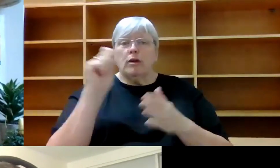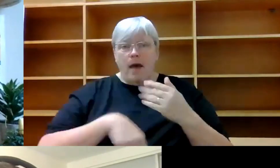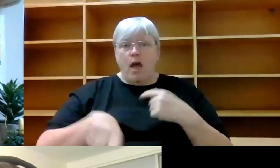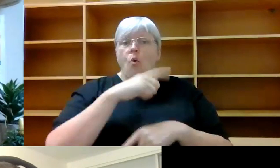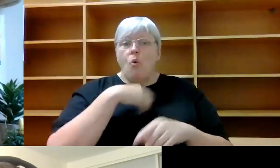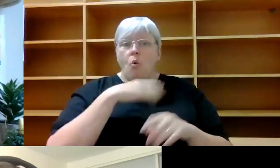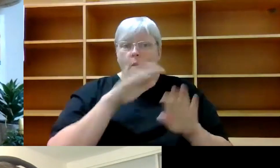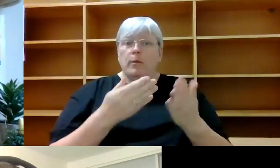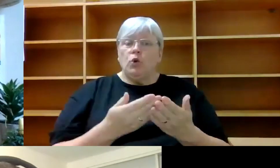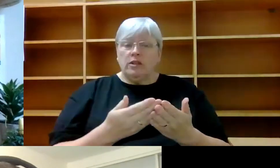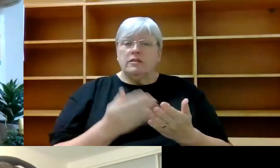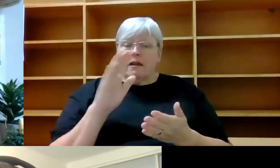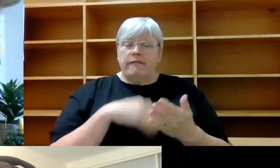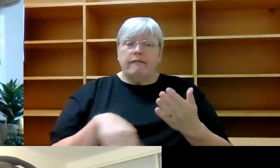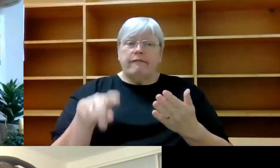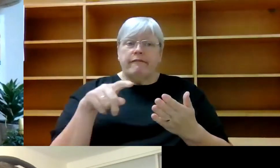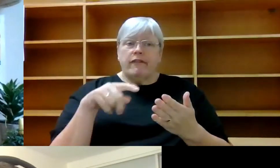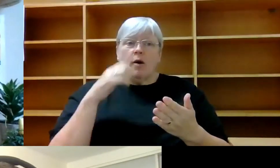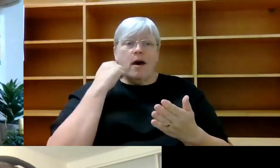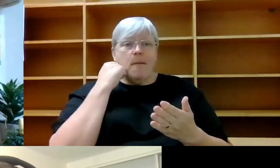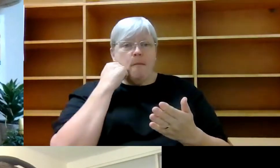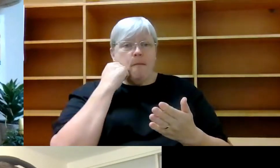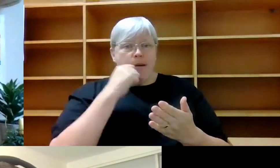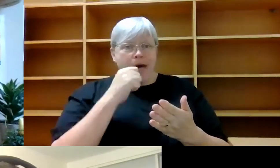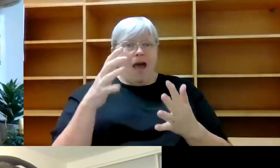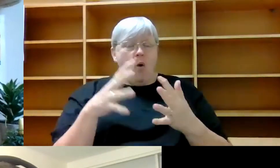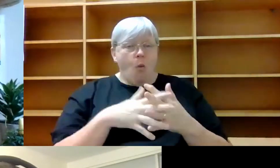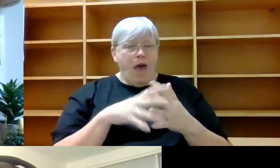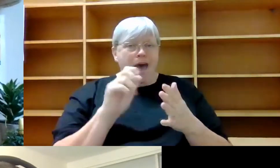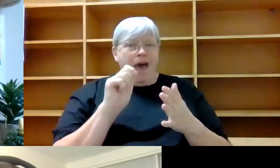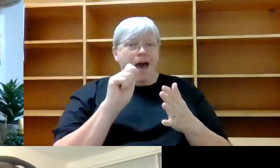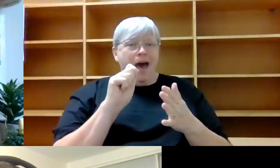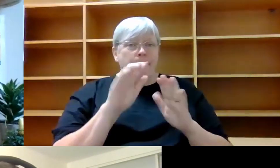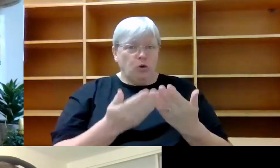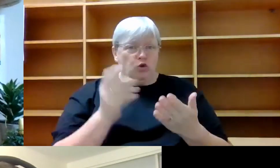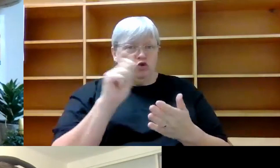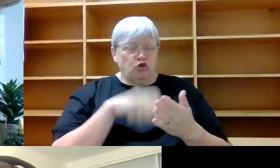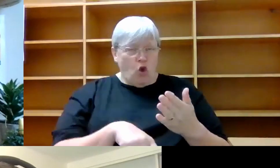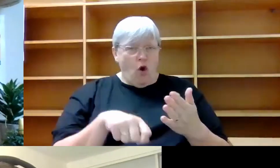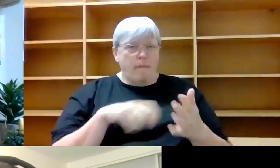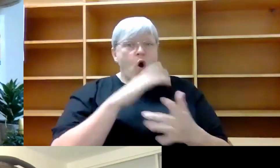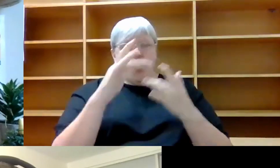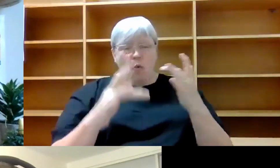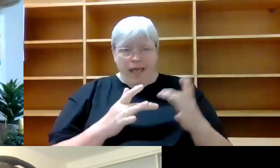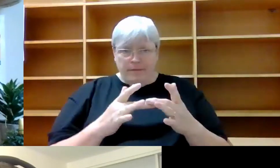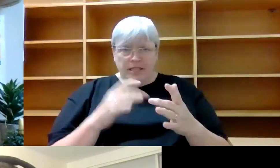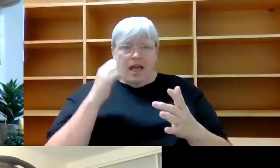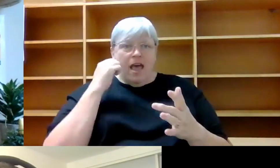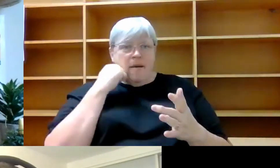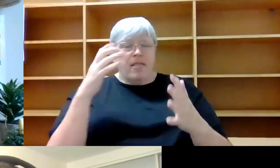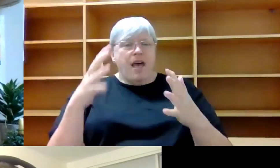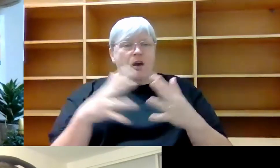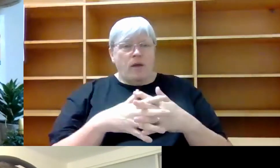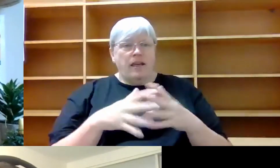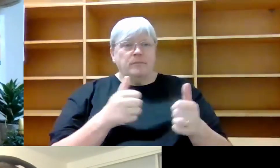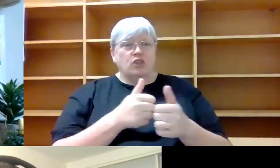books from, you can purchase them from the waywordfestival.com website. The books are sold via Blackwell's, and we love to support an